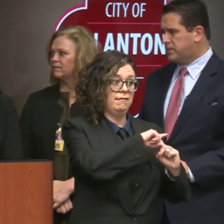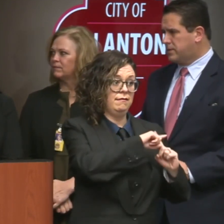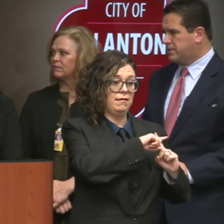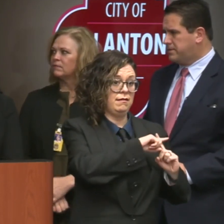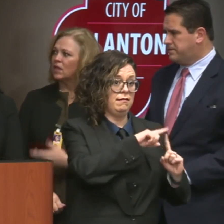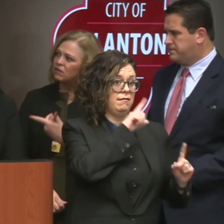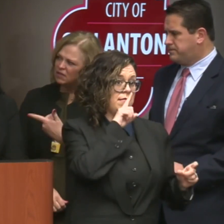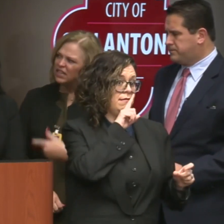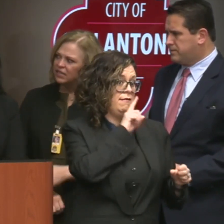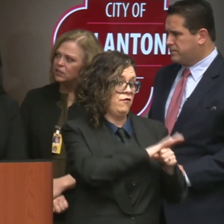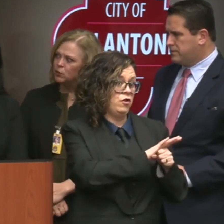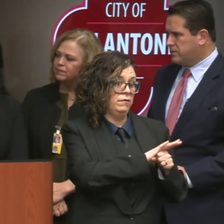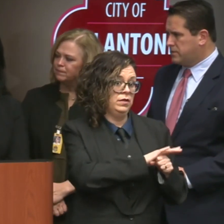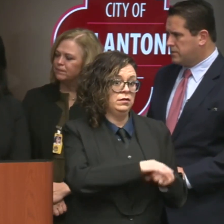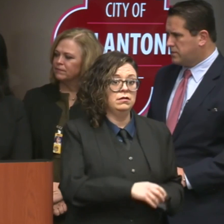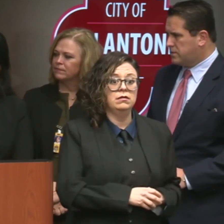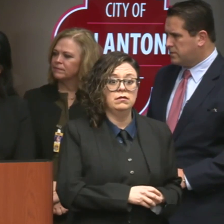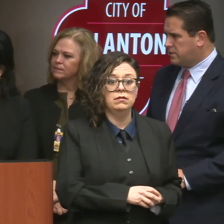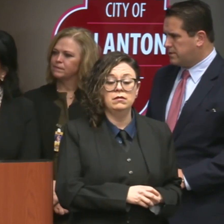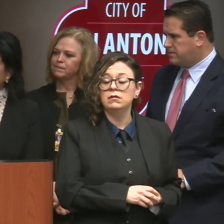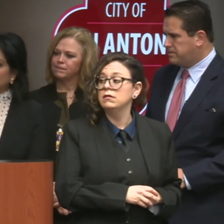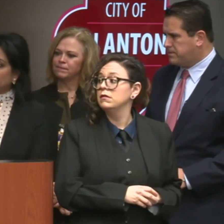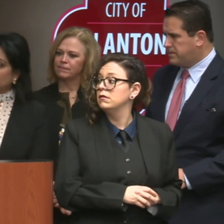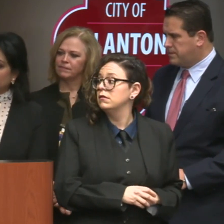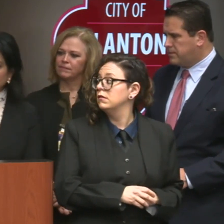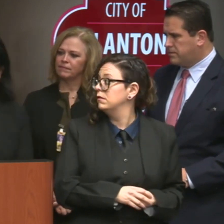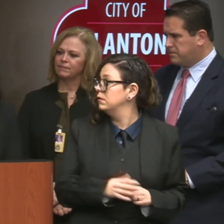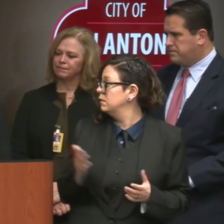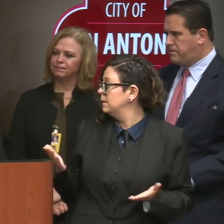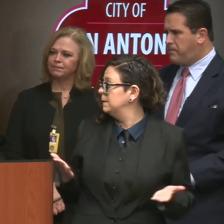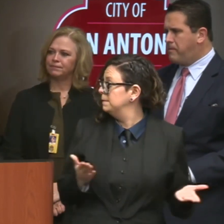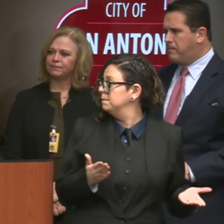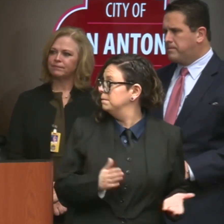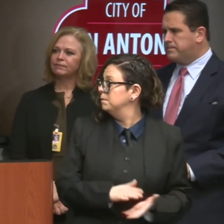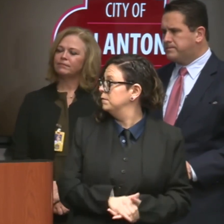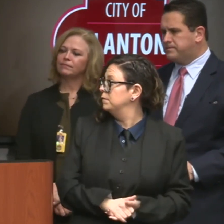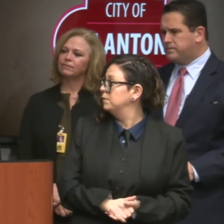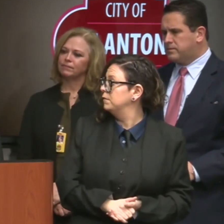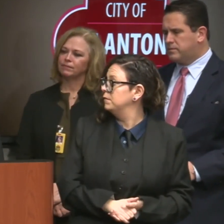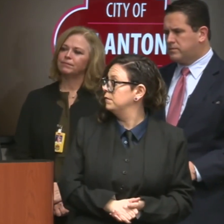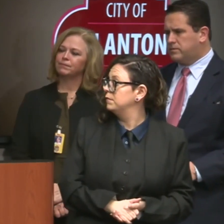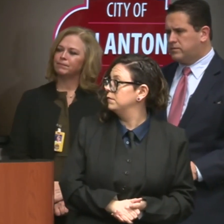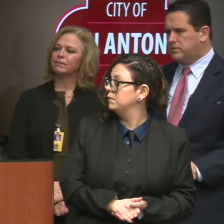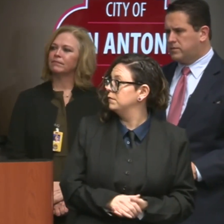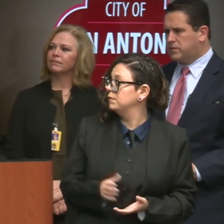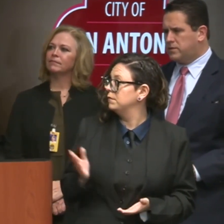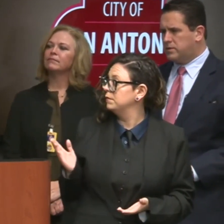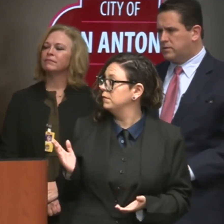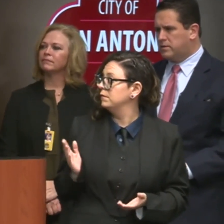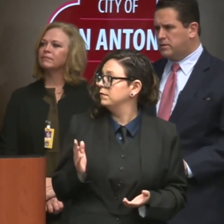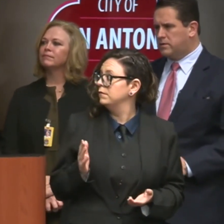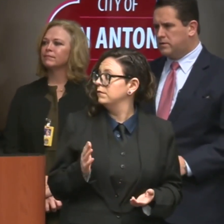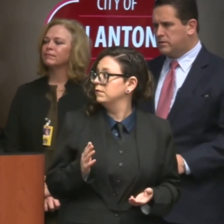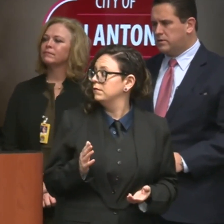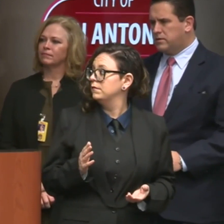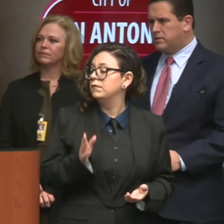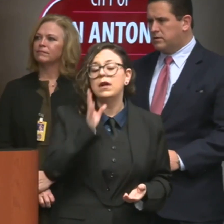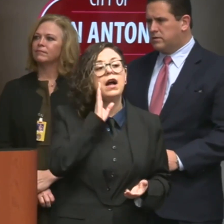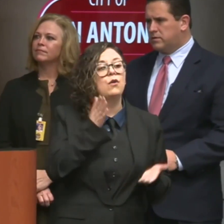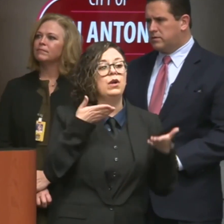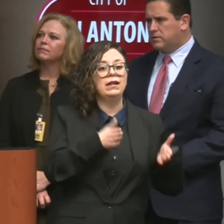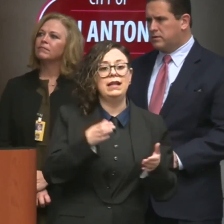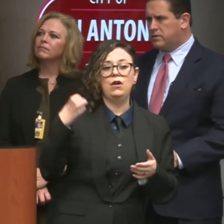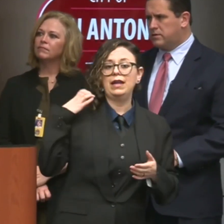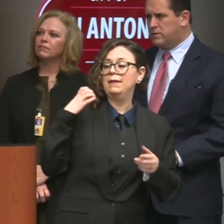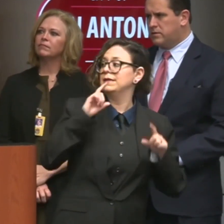Dawn, you want to take it? No, I need to do it. Anita? So as far as the, I'll let Captain